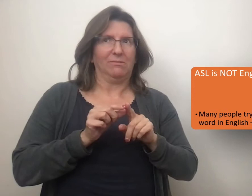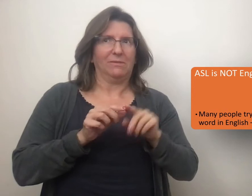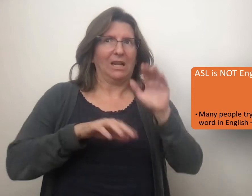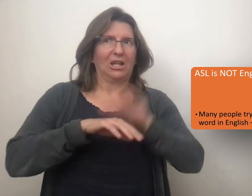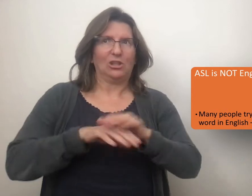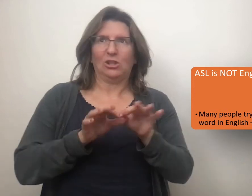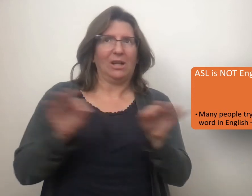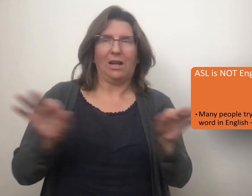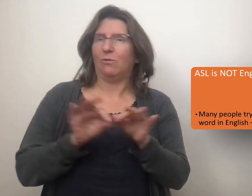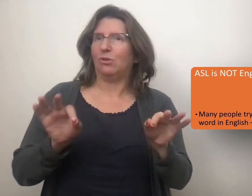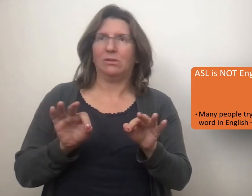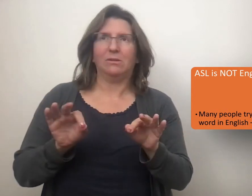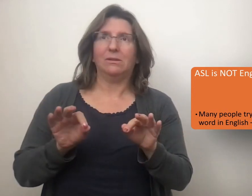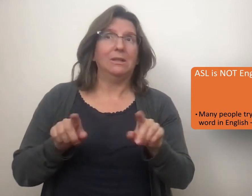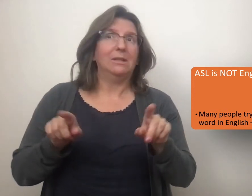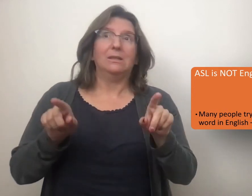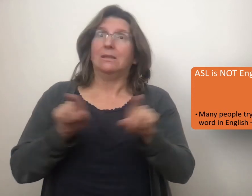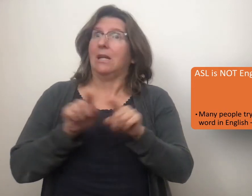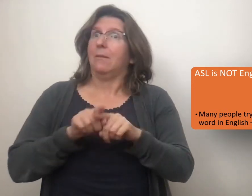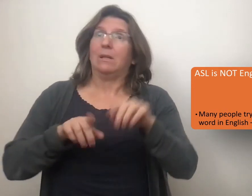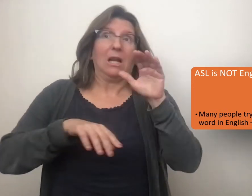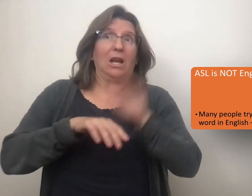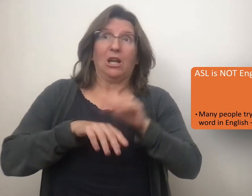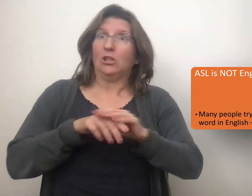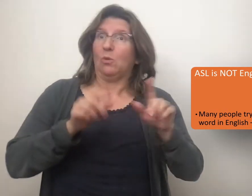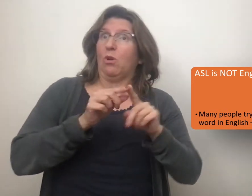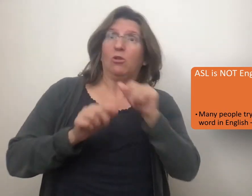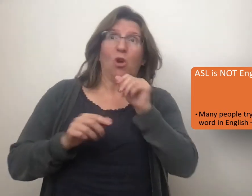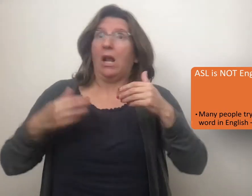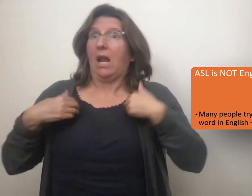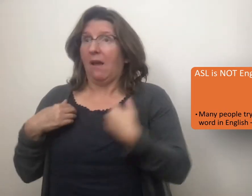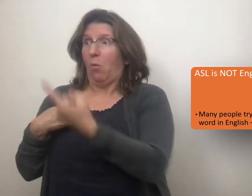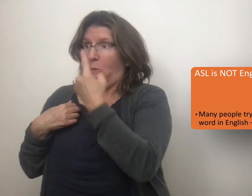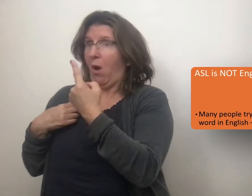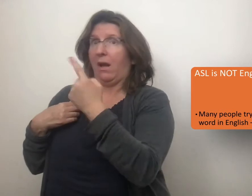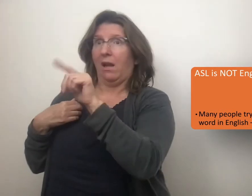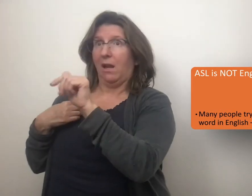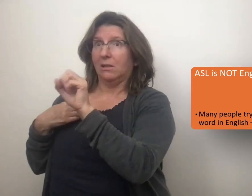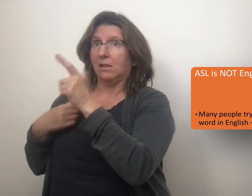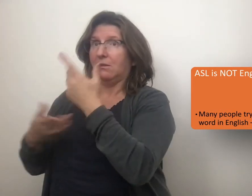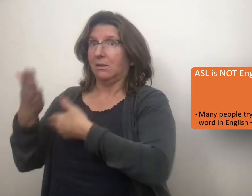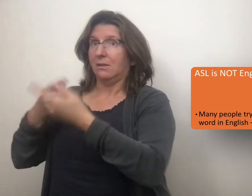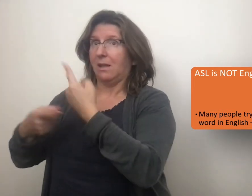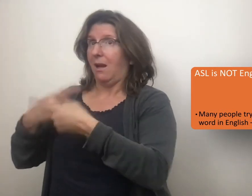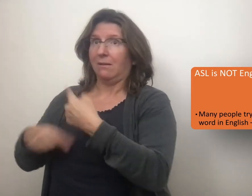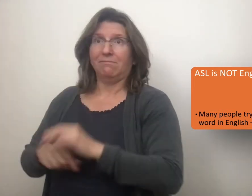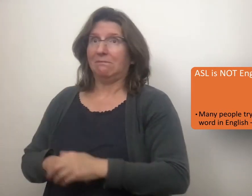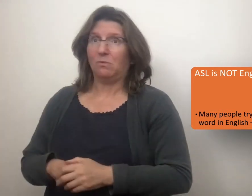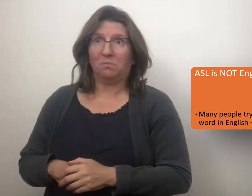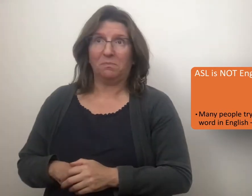English. Any given word in English does not have a single equivalent in ASL, and the reverse is true. Any given sign in